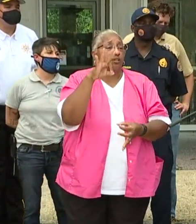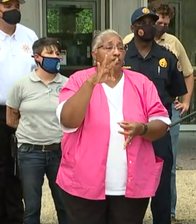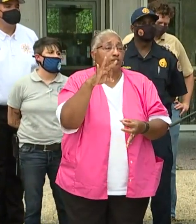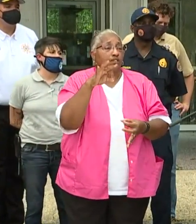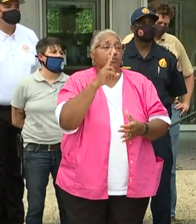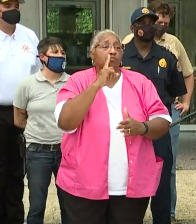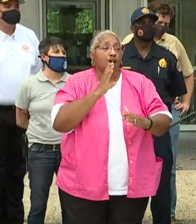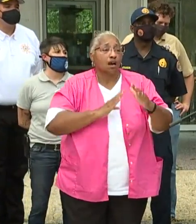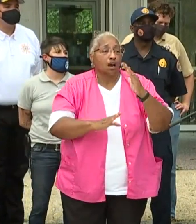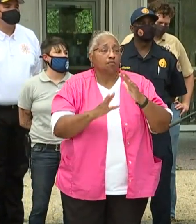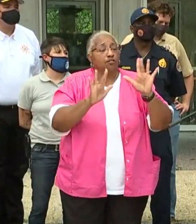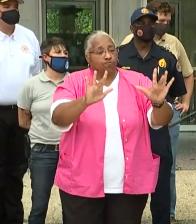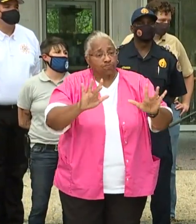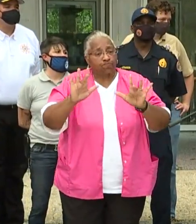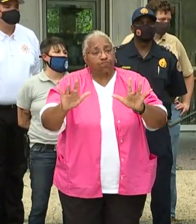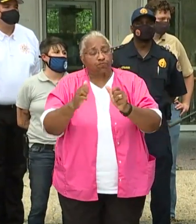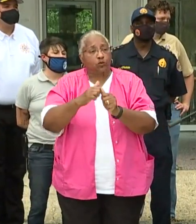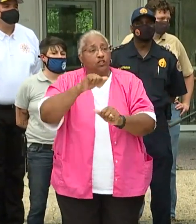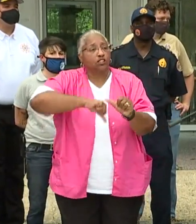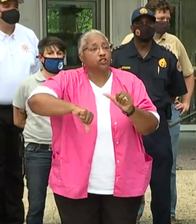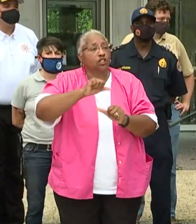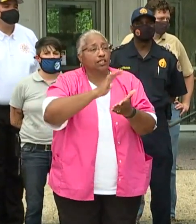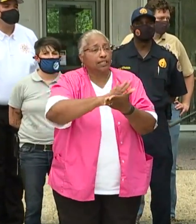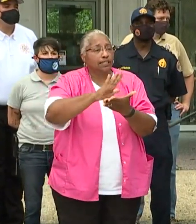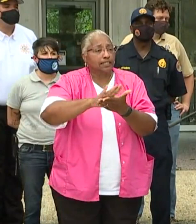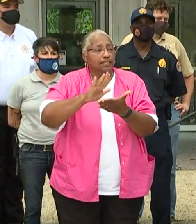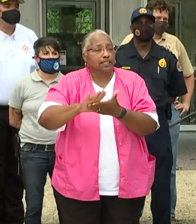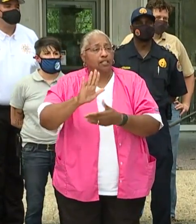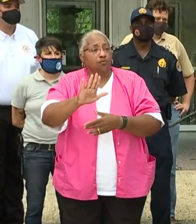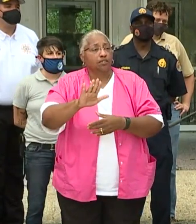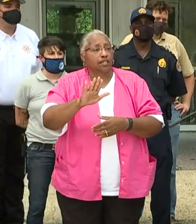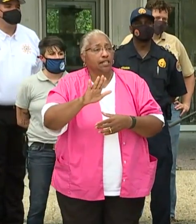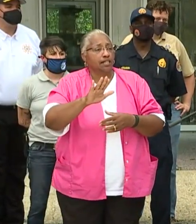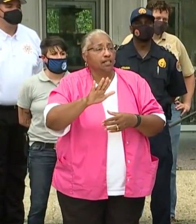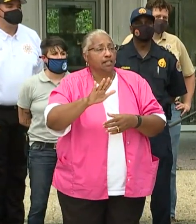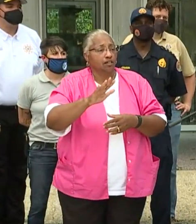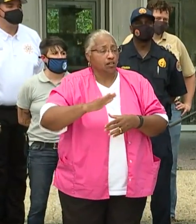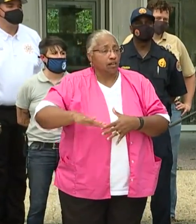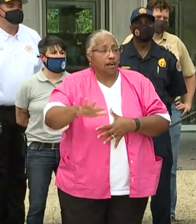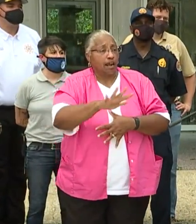of empathy, who are cleaning up their lawns, who are